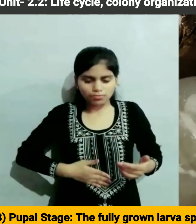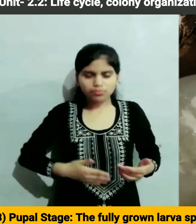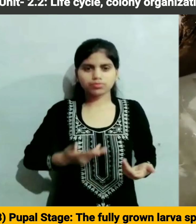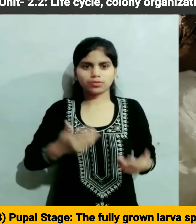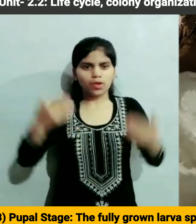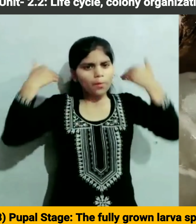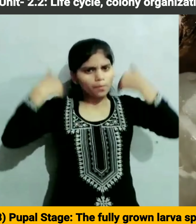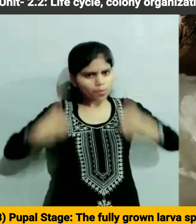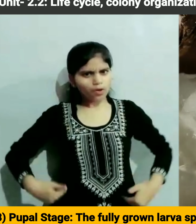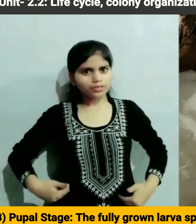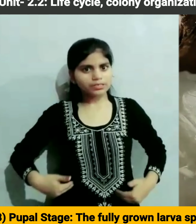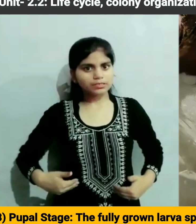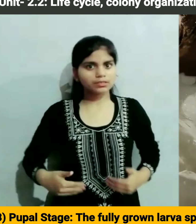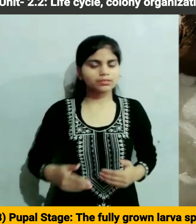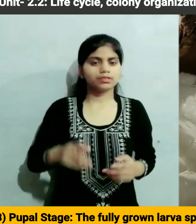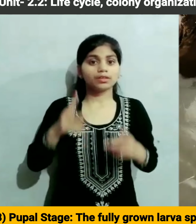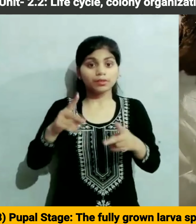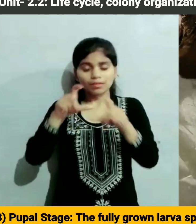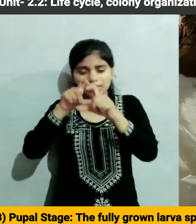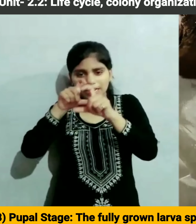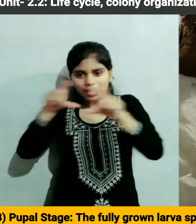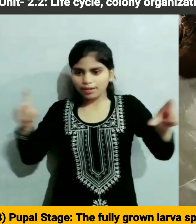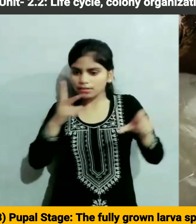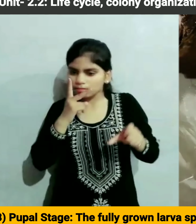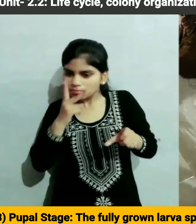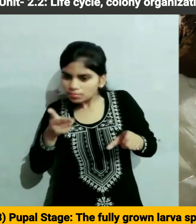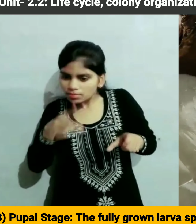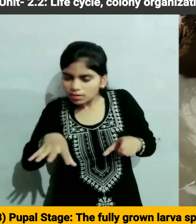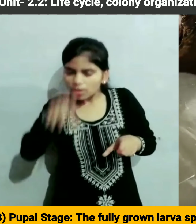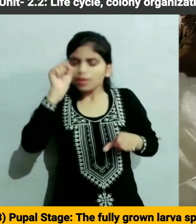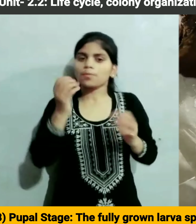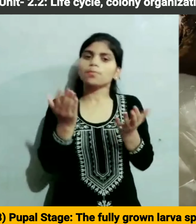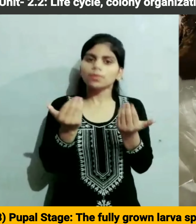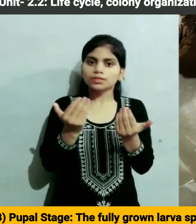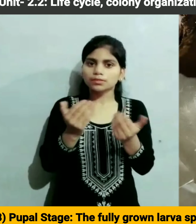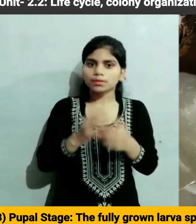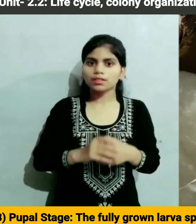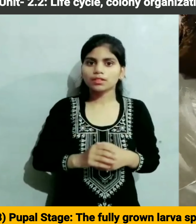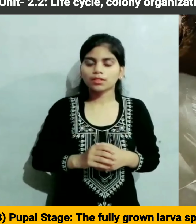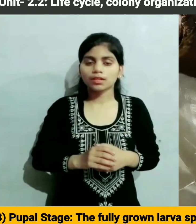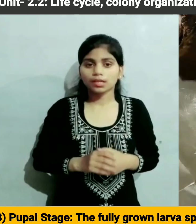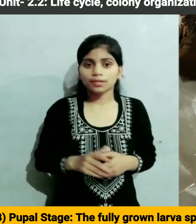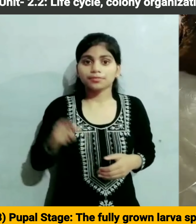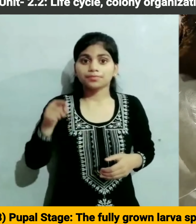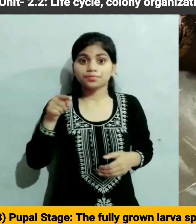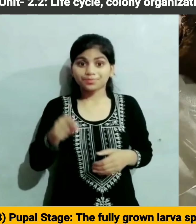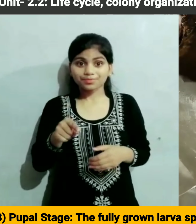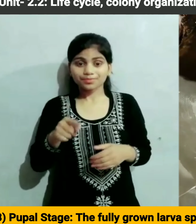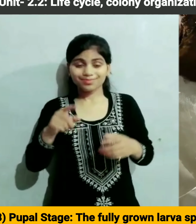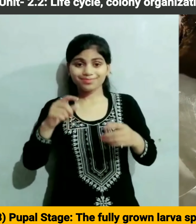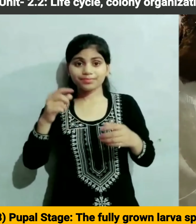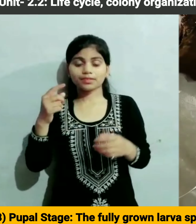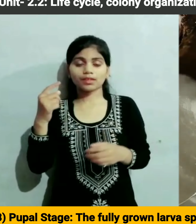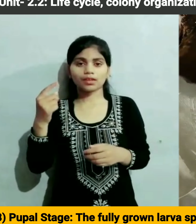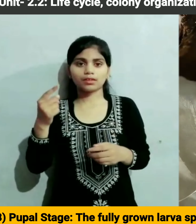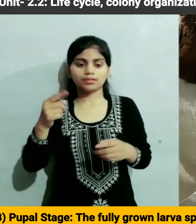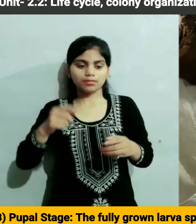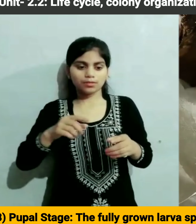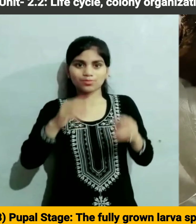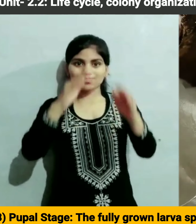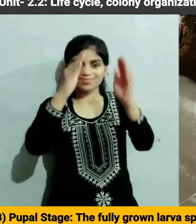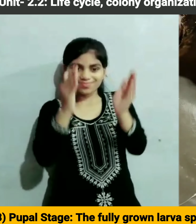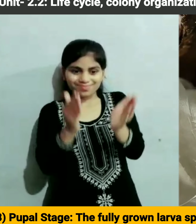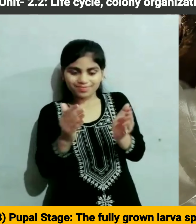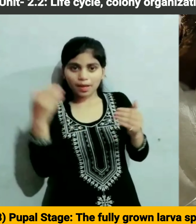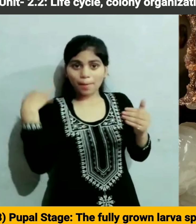abdomen become clearly distinguishable. The compound eyes, legs,